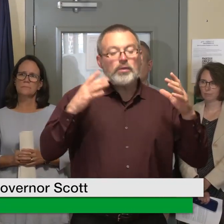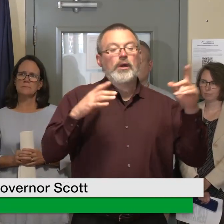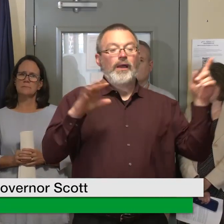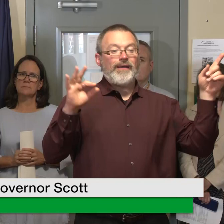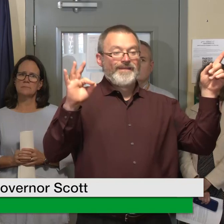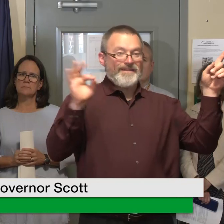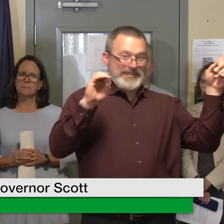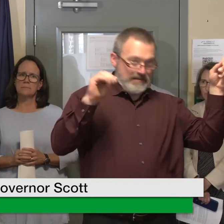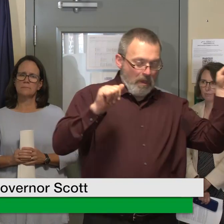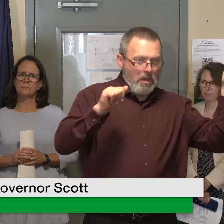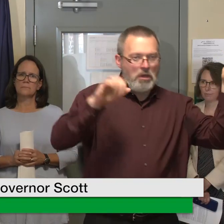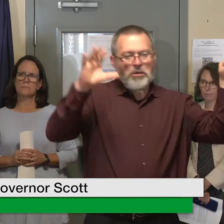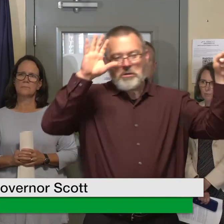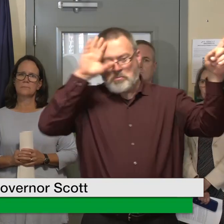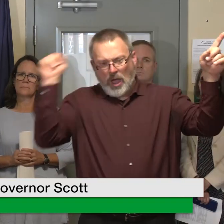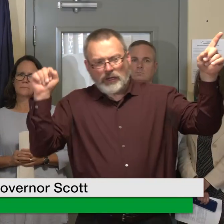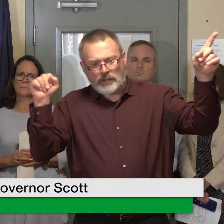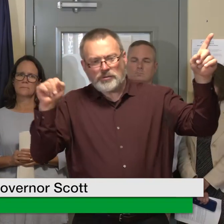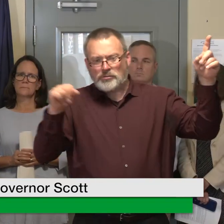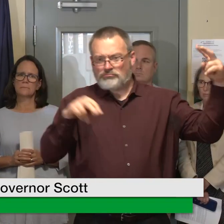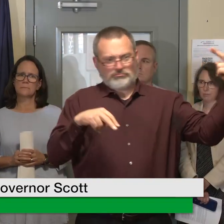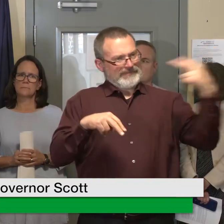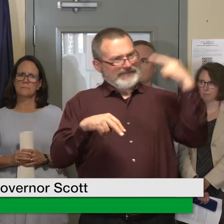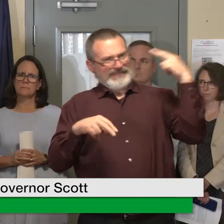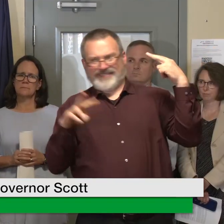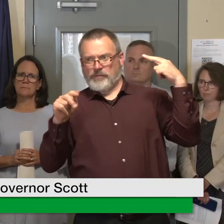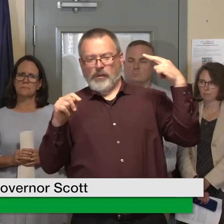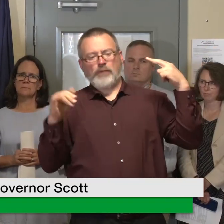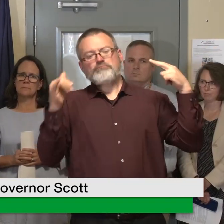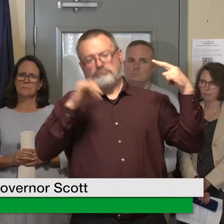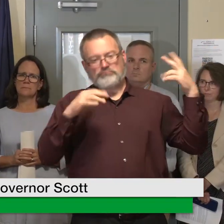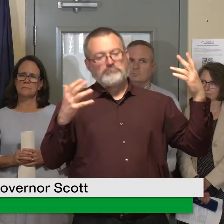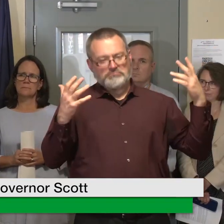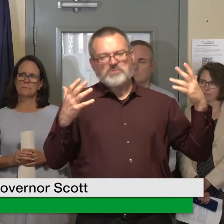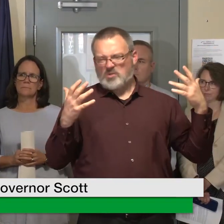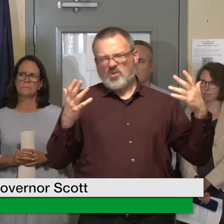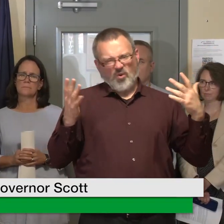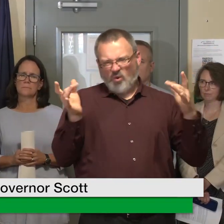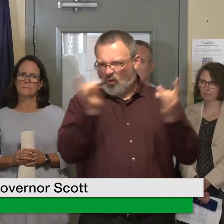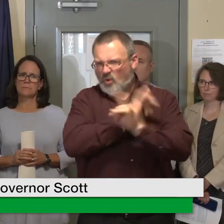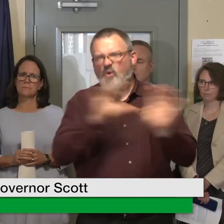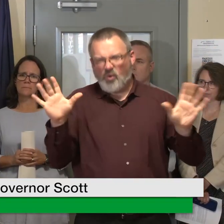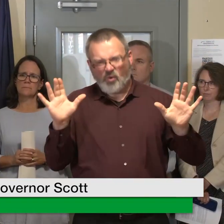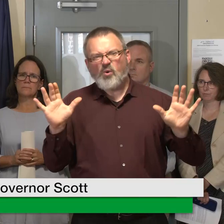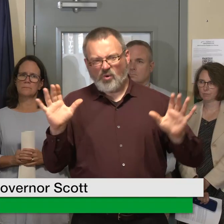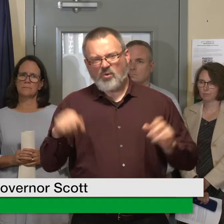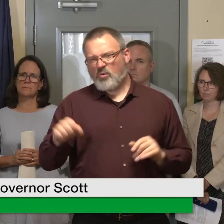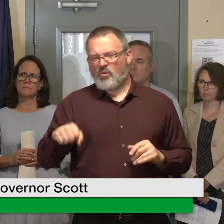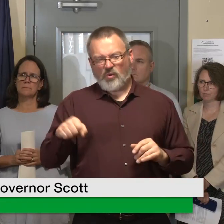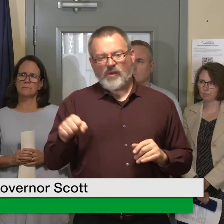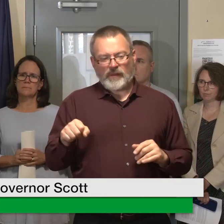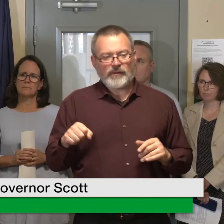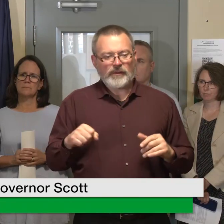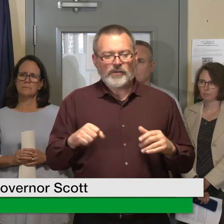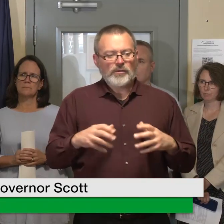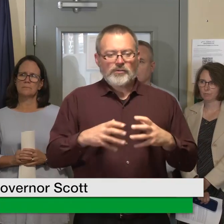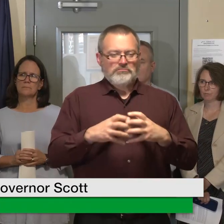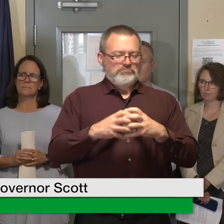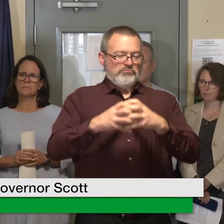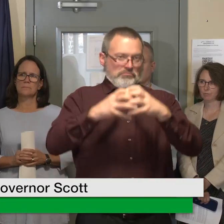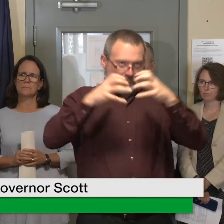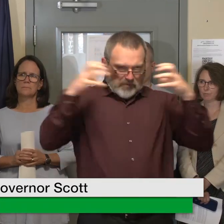everyone was watching what was happening in Vermont. It was catastrophic and a great deal of damage. So it